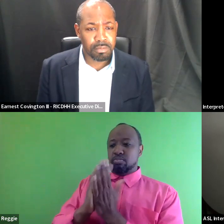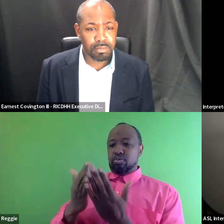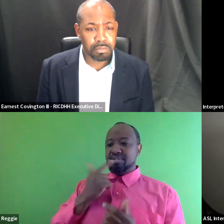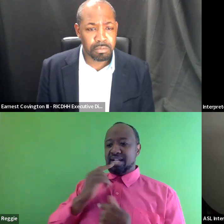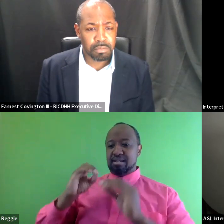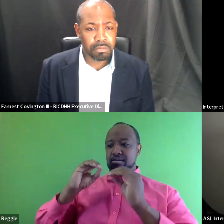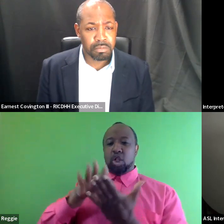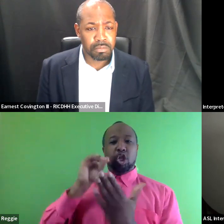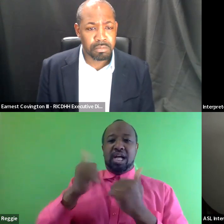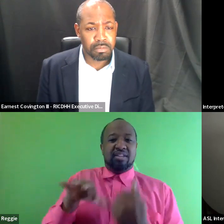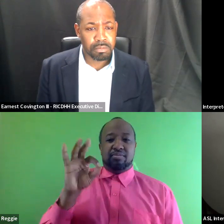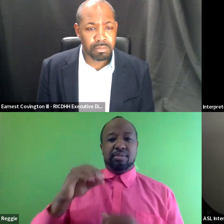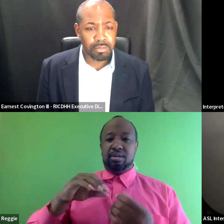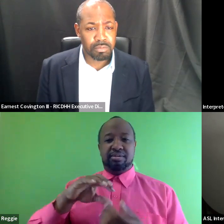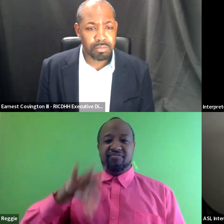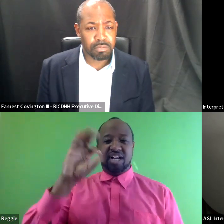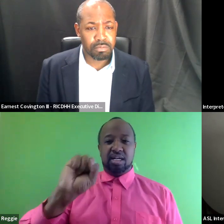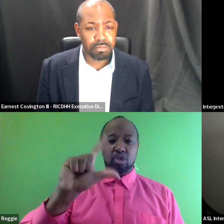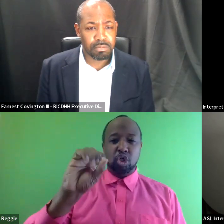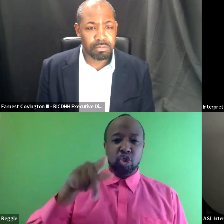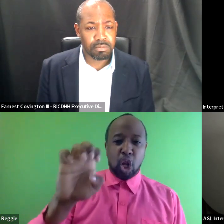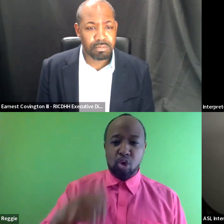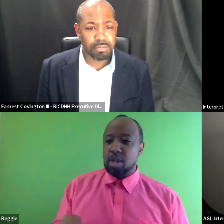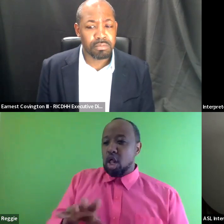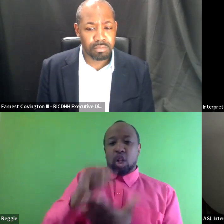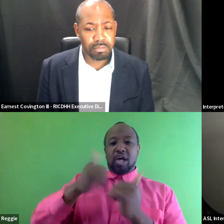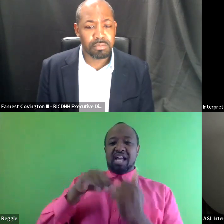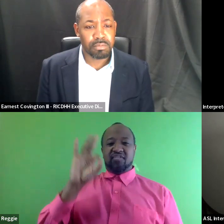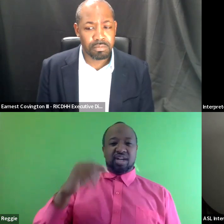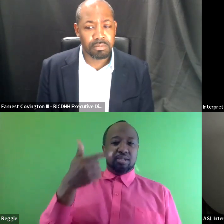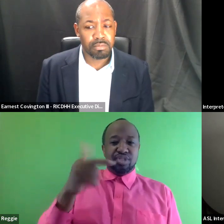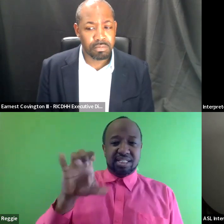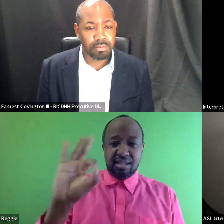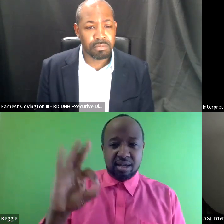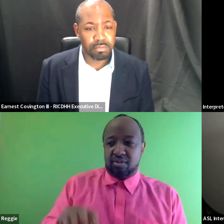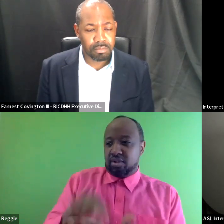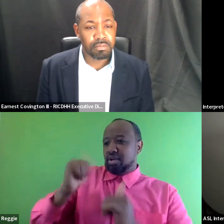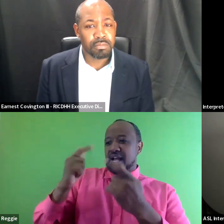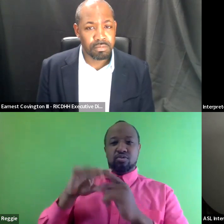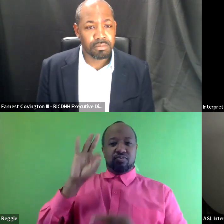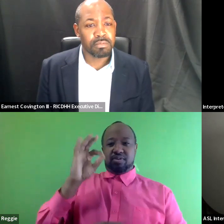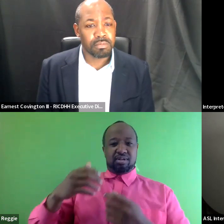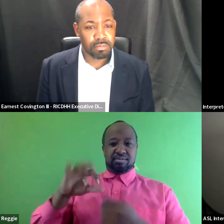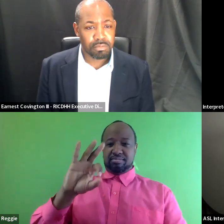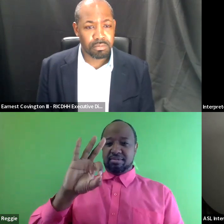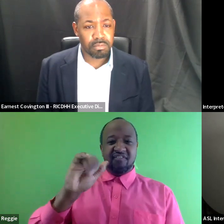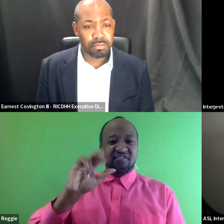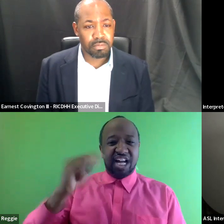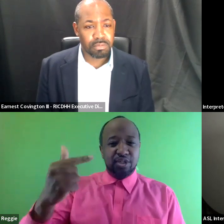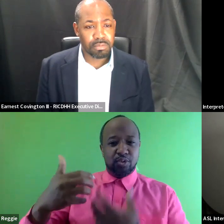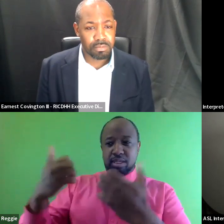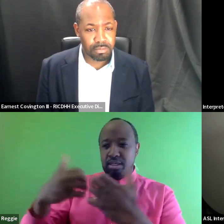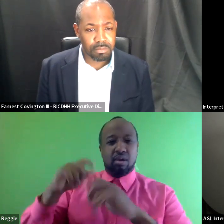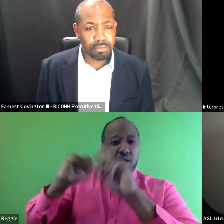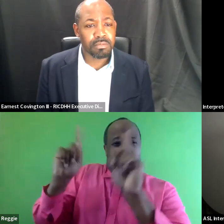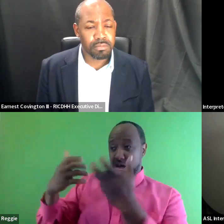I could easily just, assign a book and say, here, this is how you find a slope. This is how